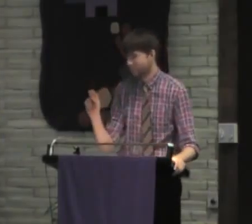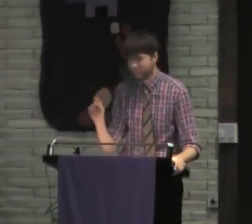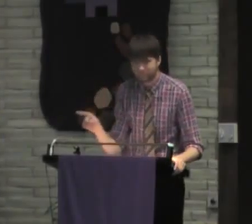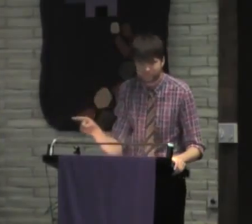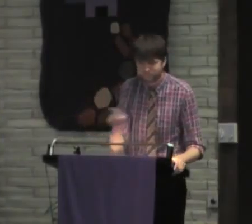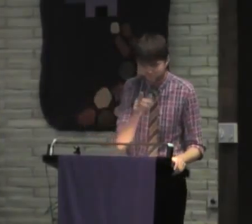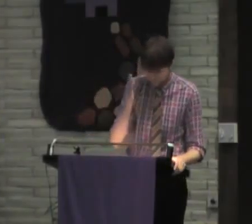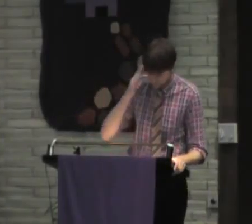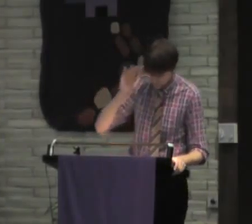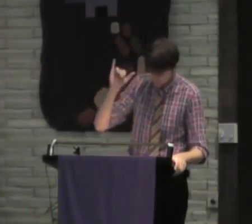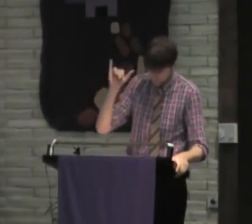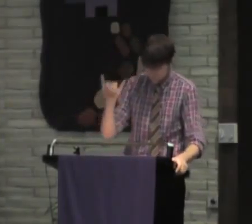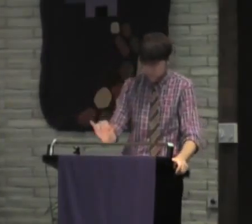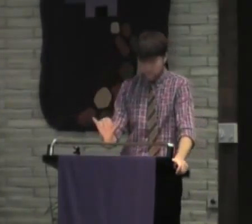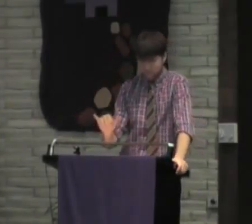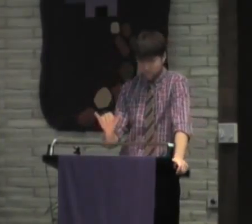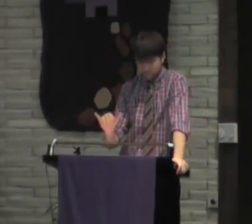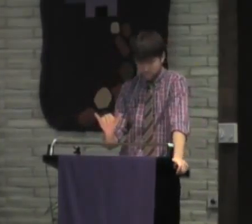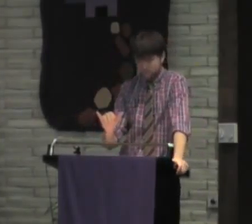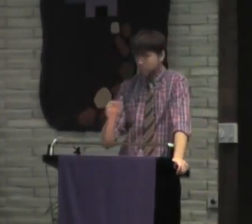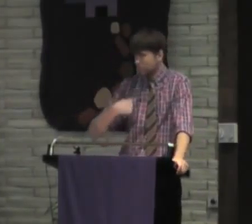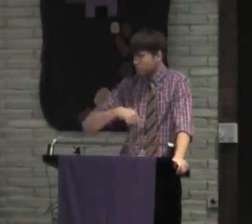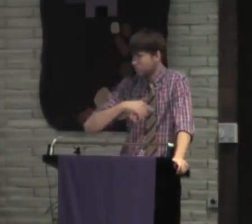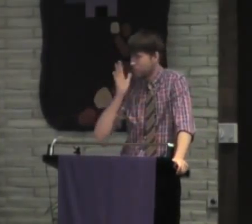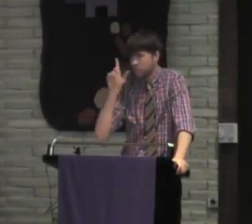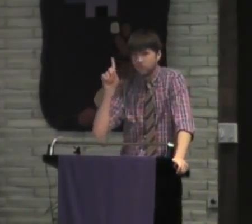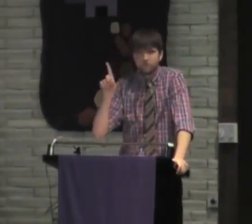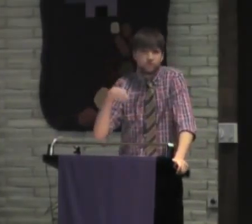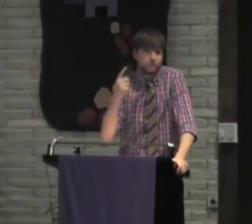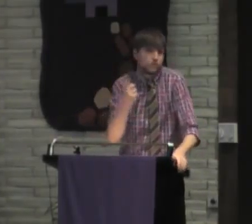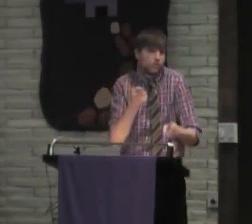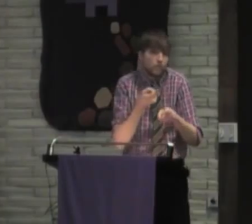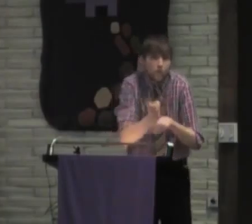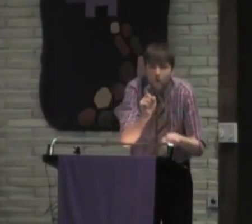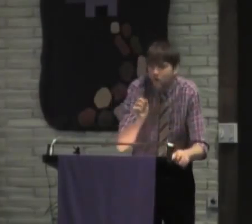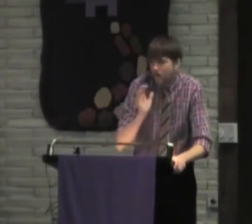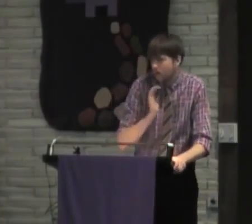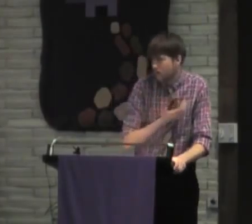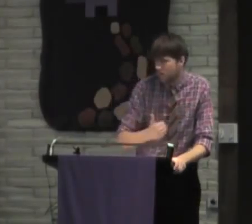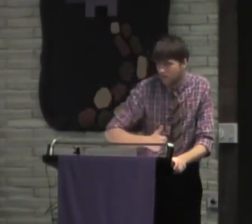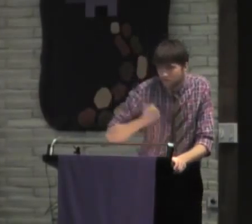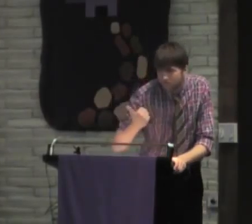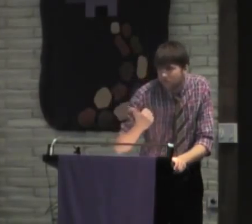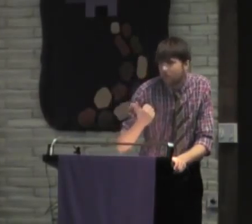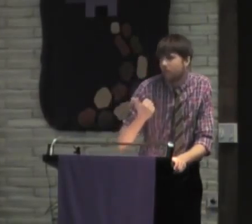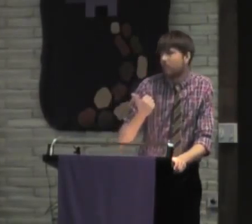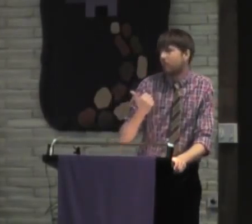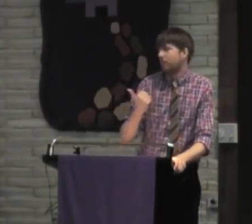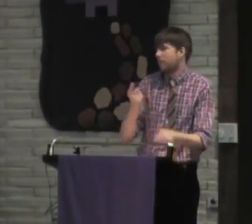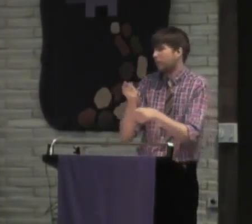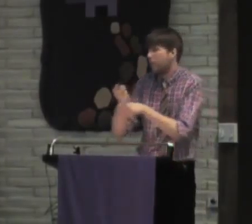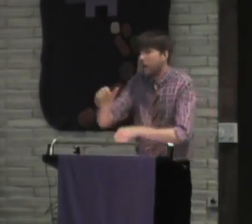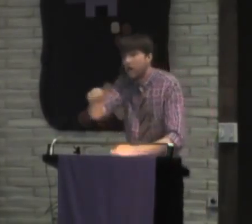whether that causes good, healthy change or not. You already know this. We just spoil our